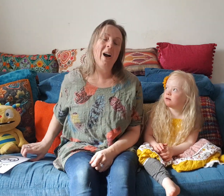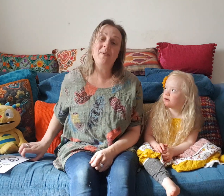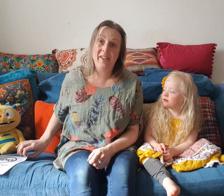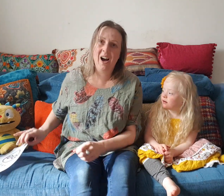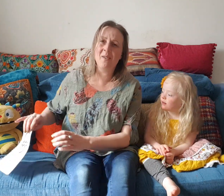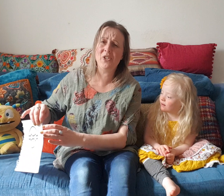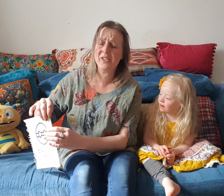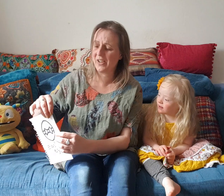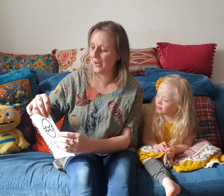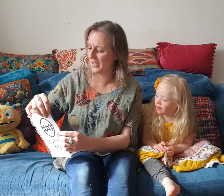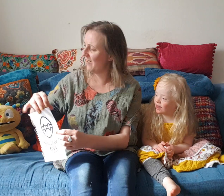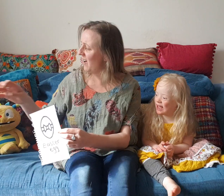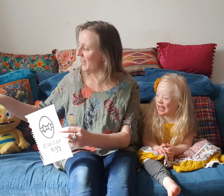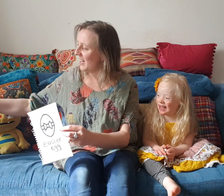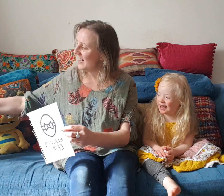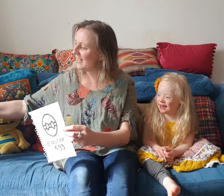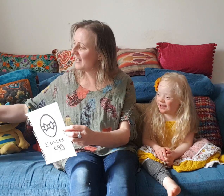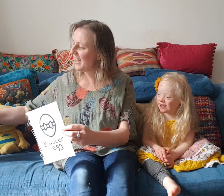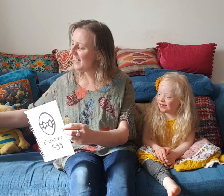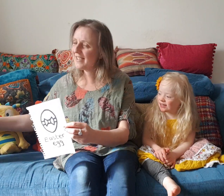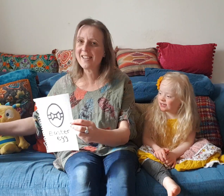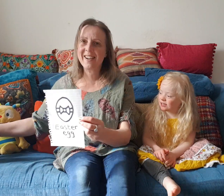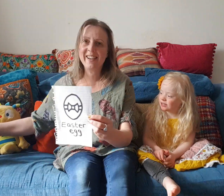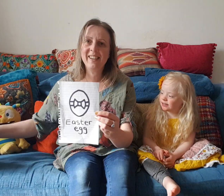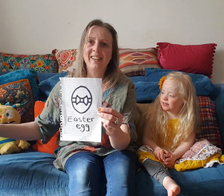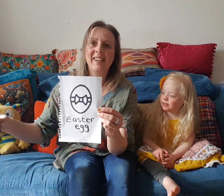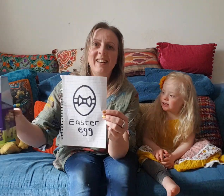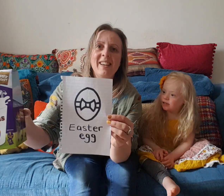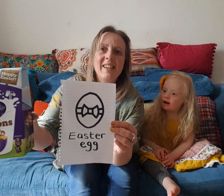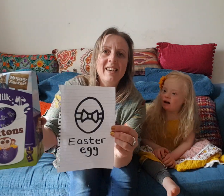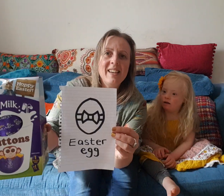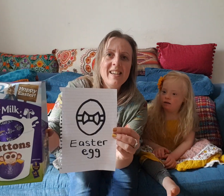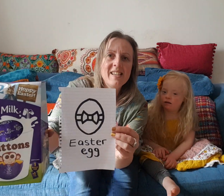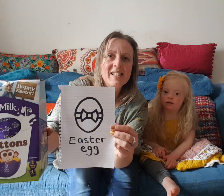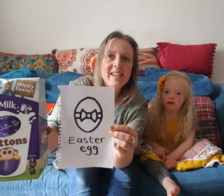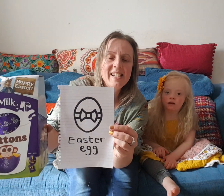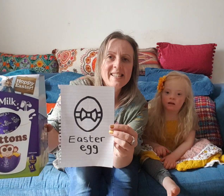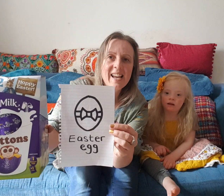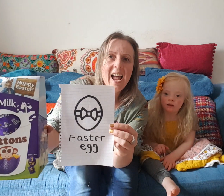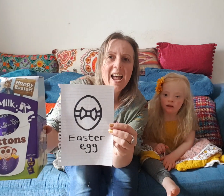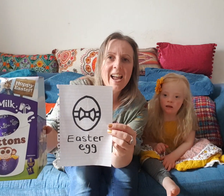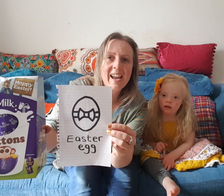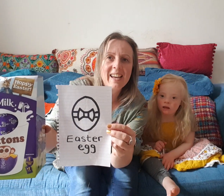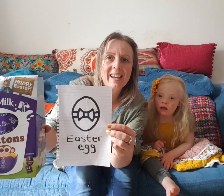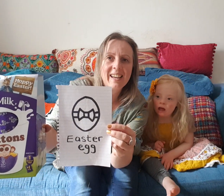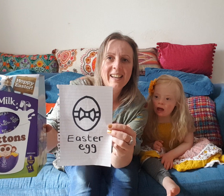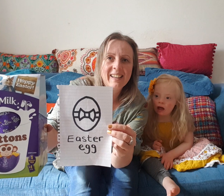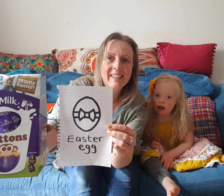Yum, yum. She's totally right. Today's sign is Easter egg.